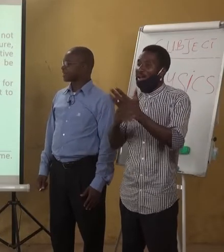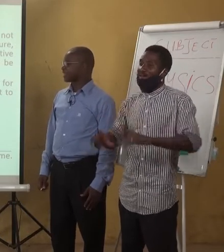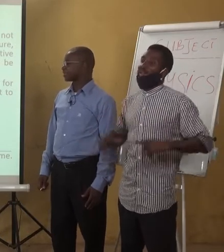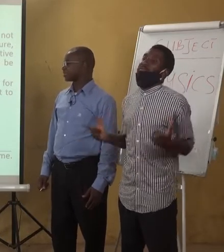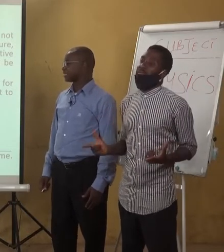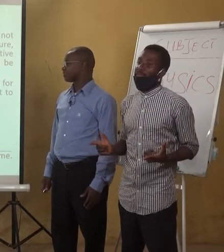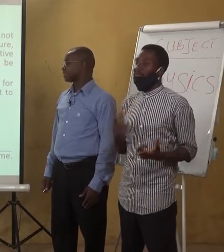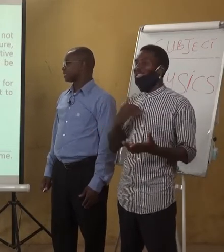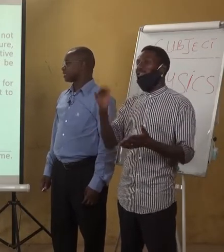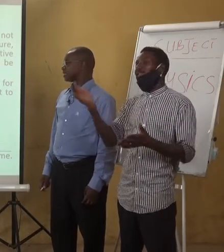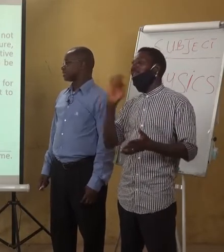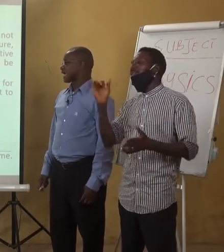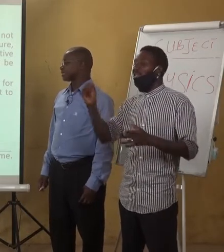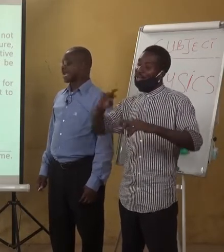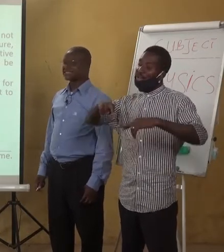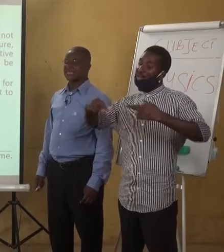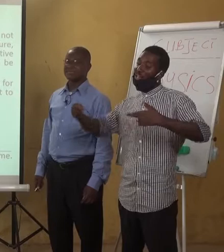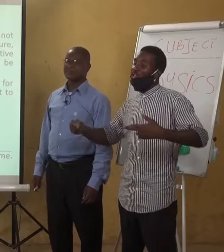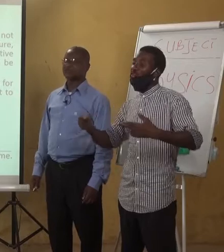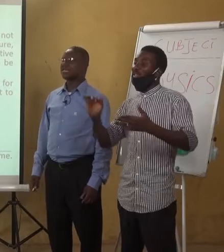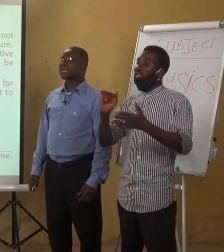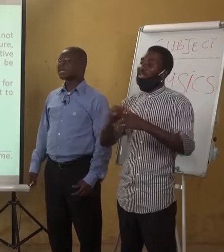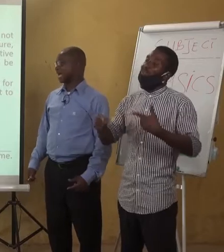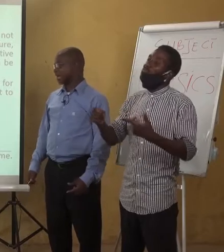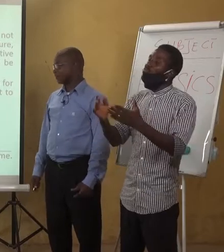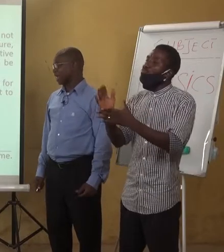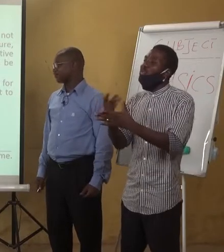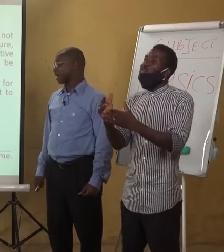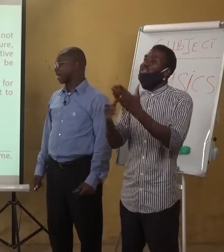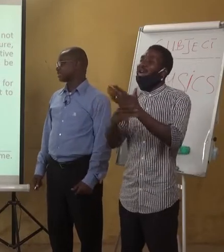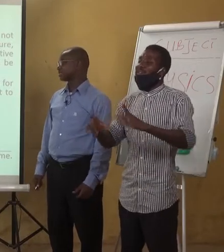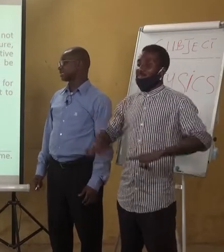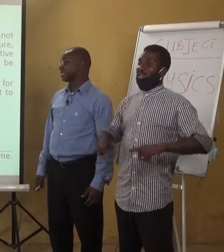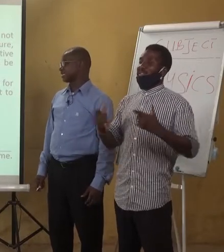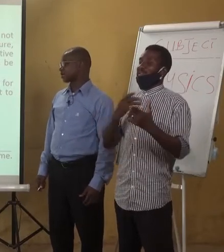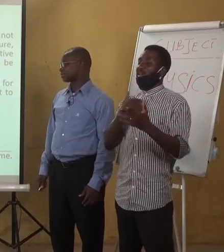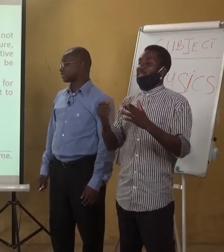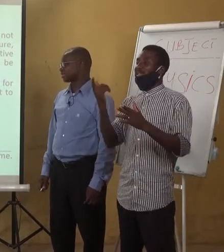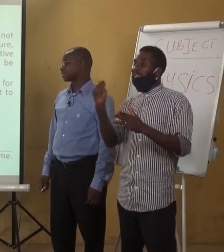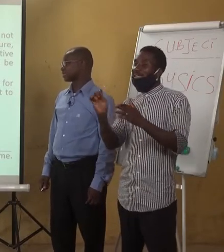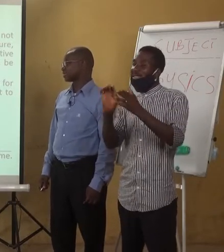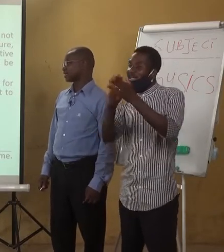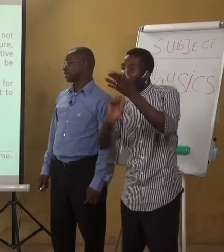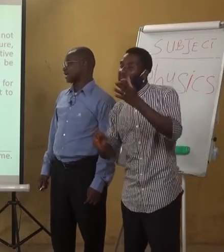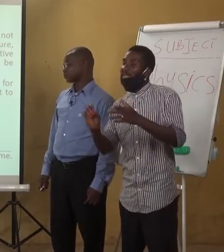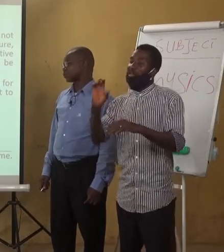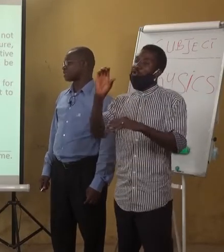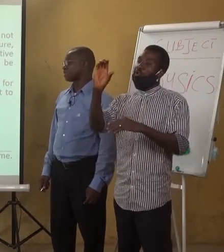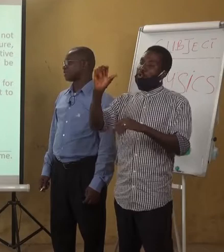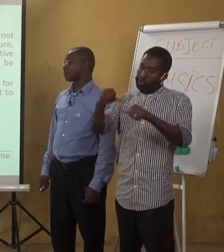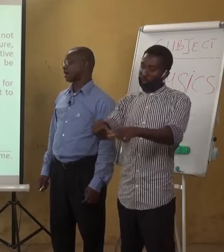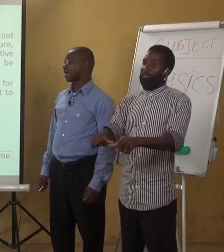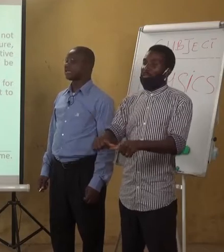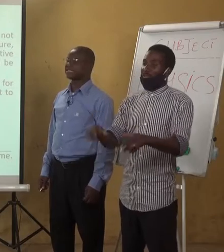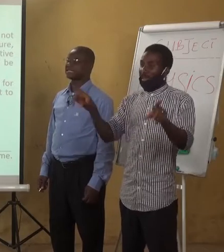there is a relationship that exists between that half-life and the decay constant, as we